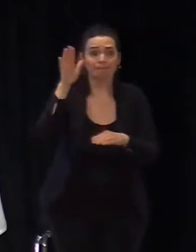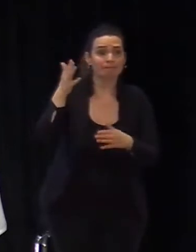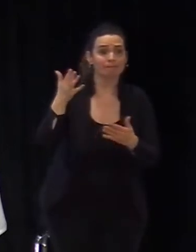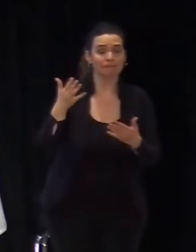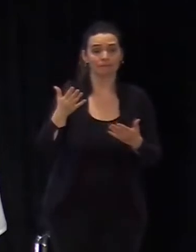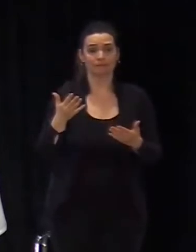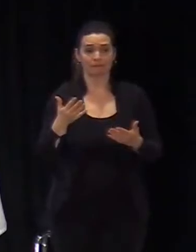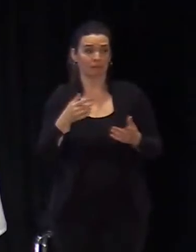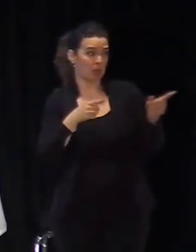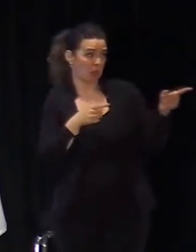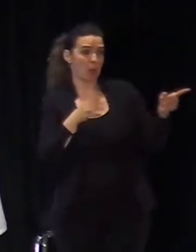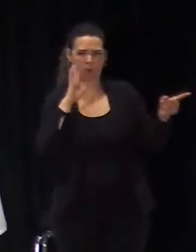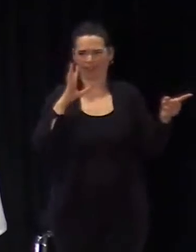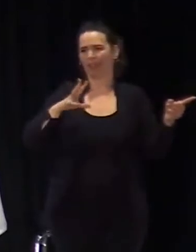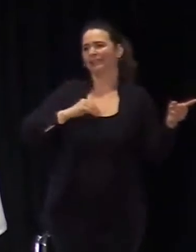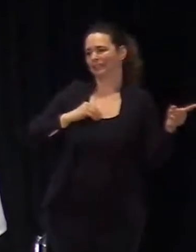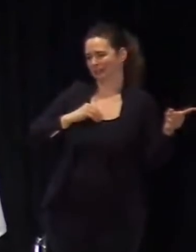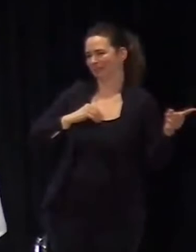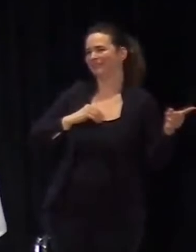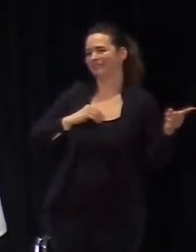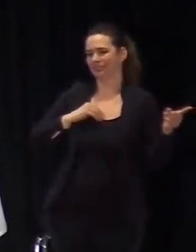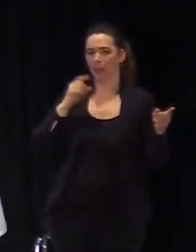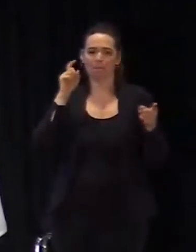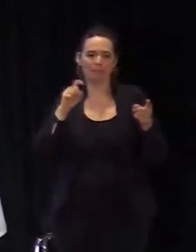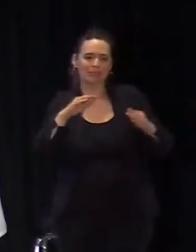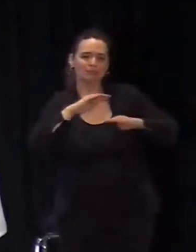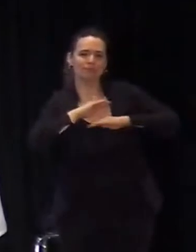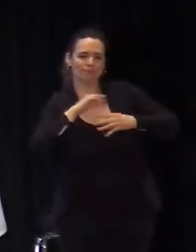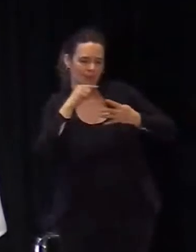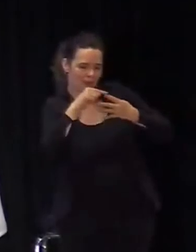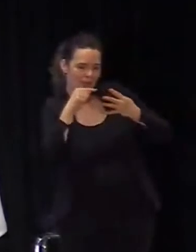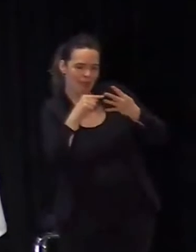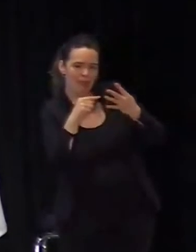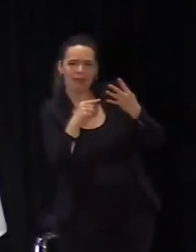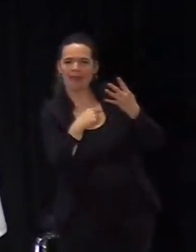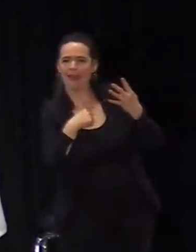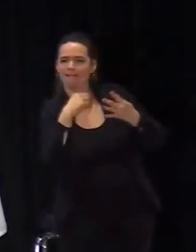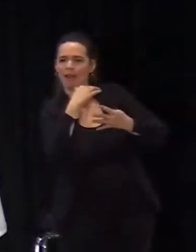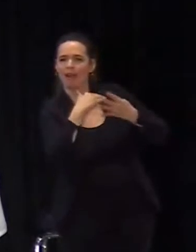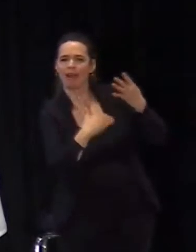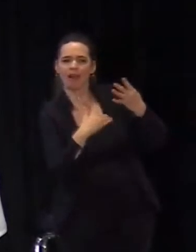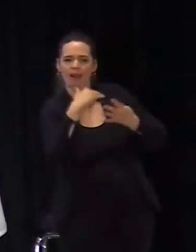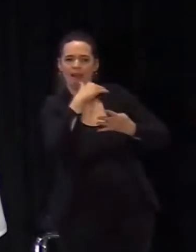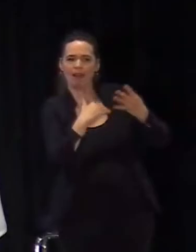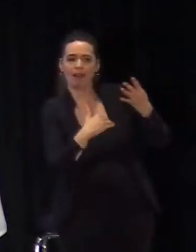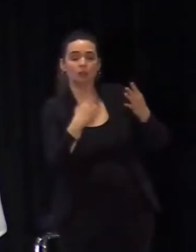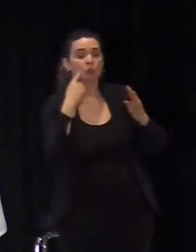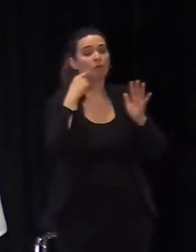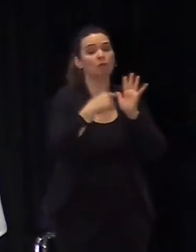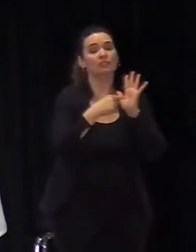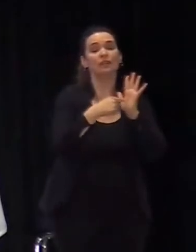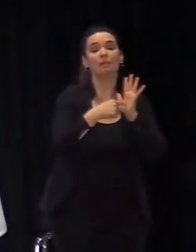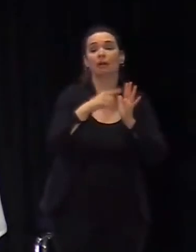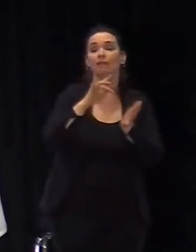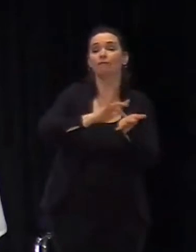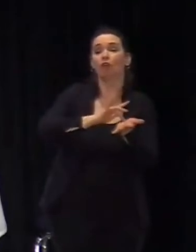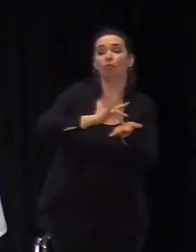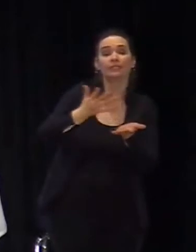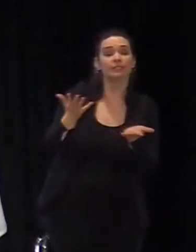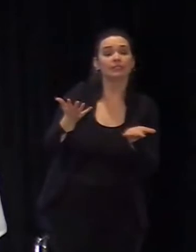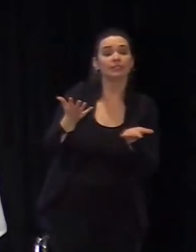you probably have access to the records to kind of prove the one prescription piece of that